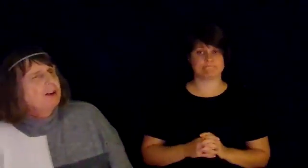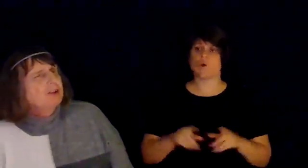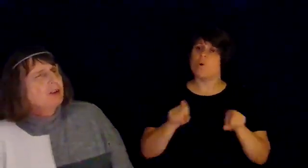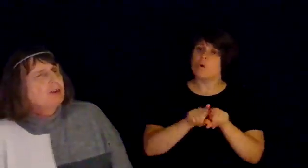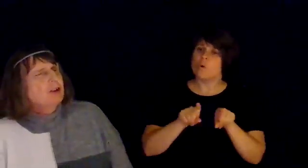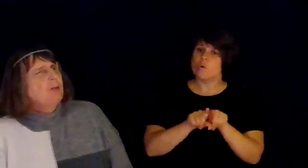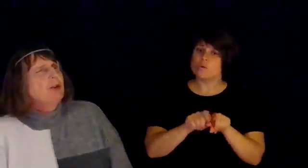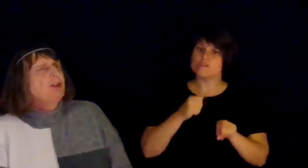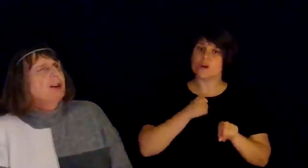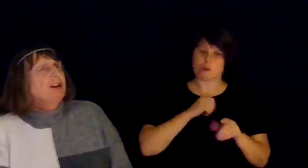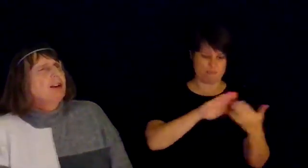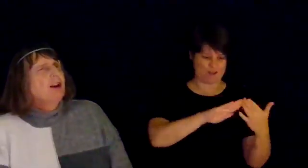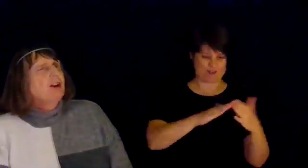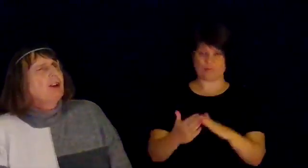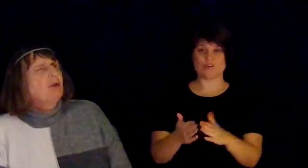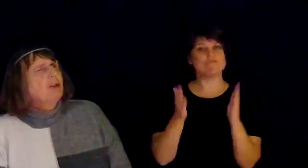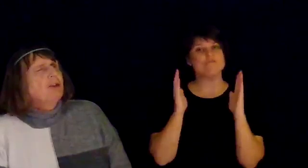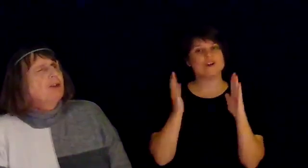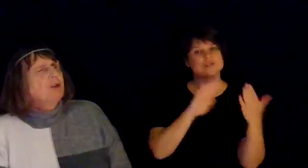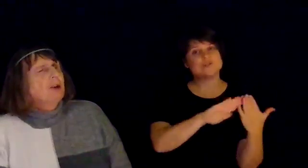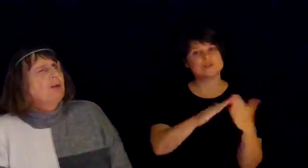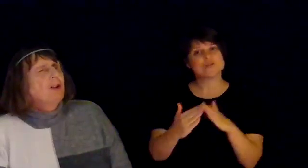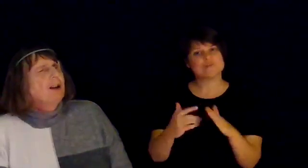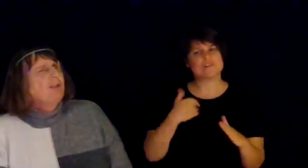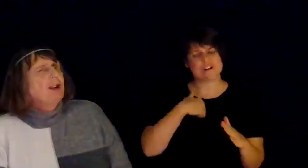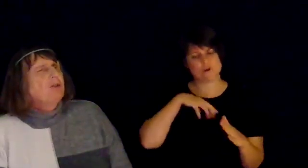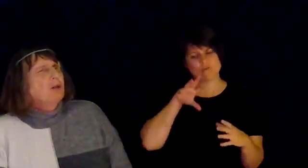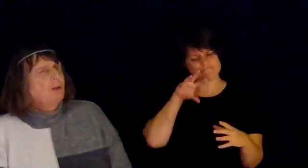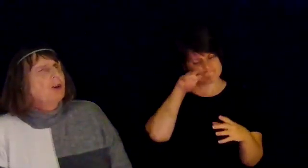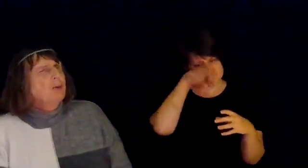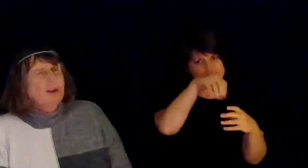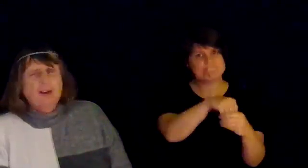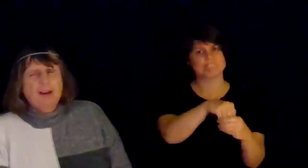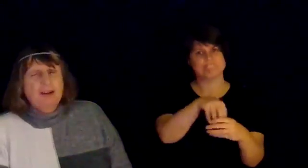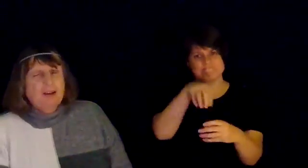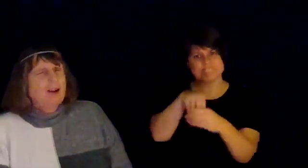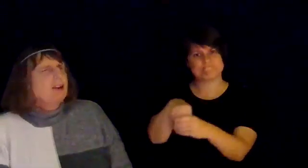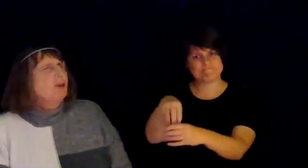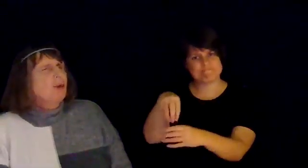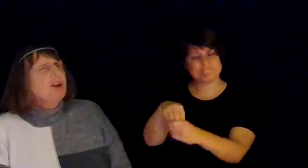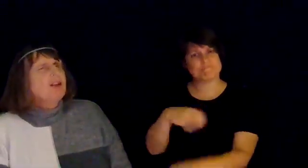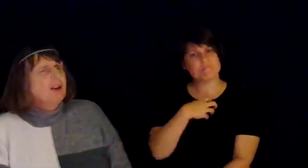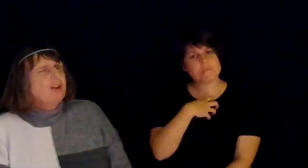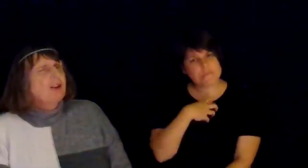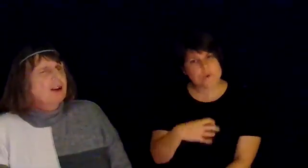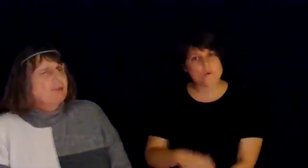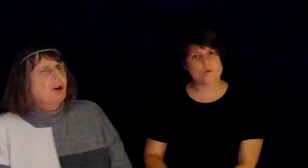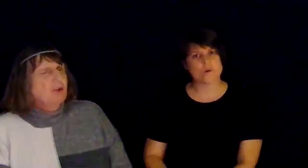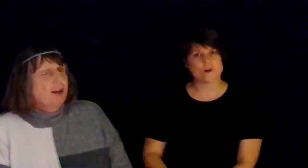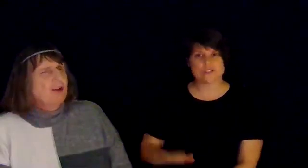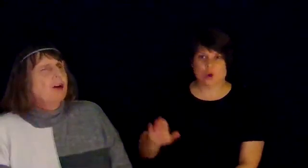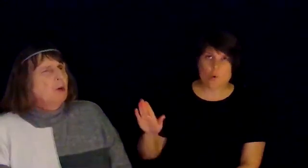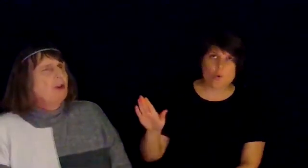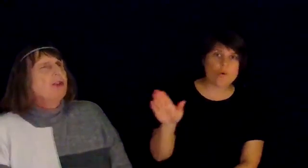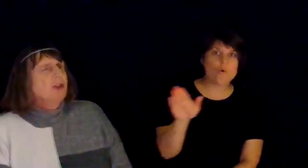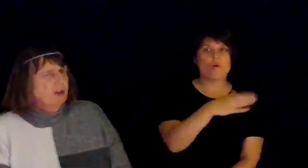in my church community. So I wanted to be involved with the community. So it's all these things that I